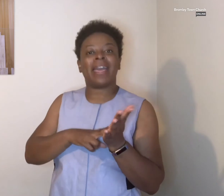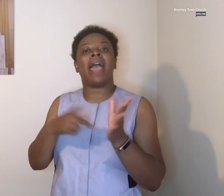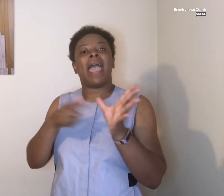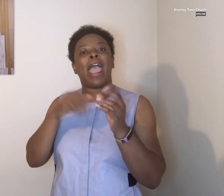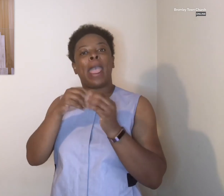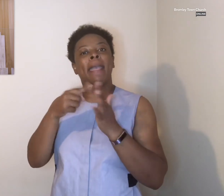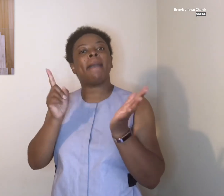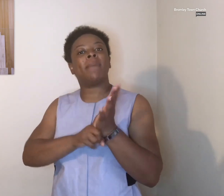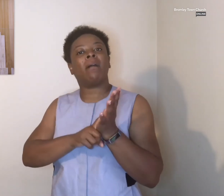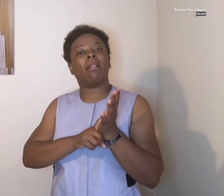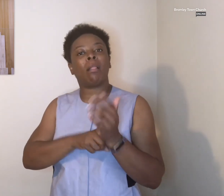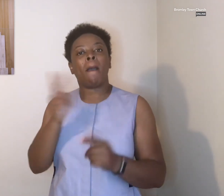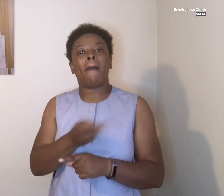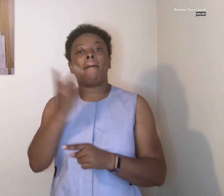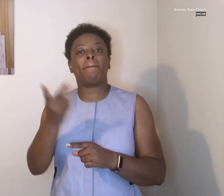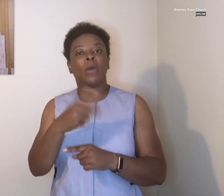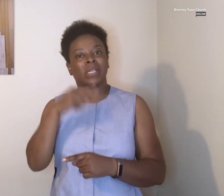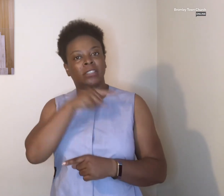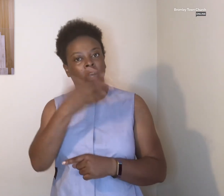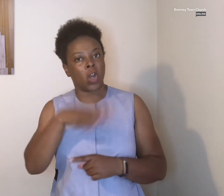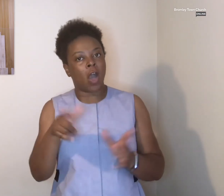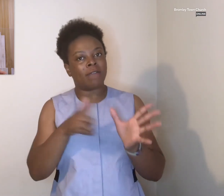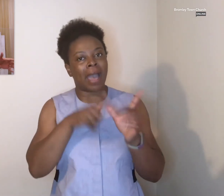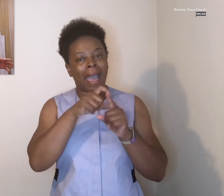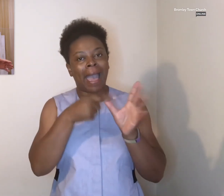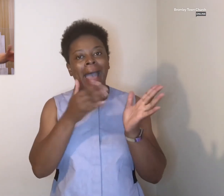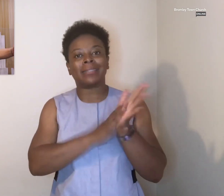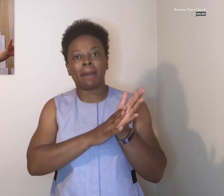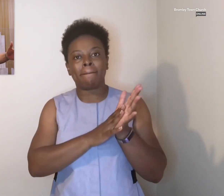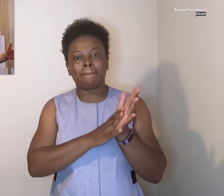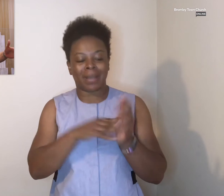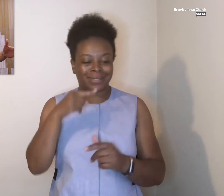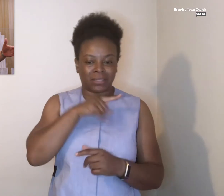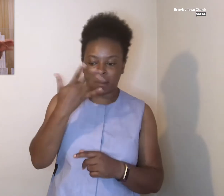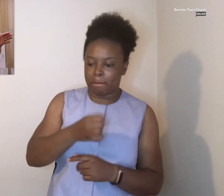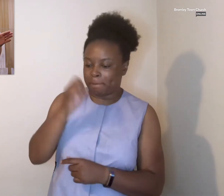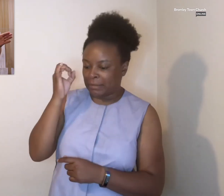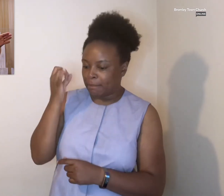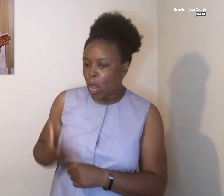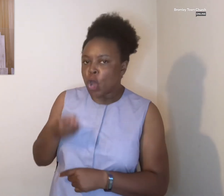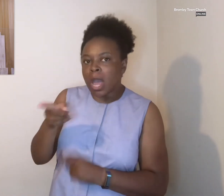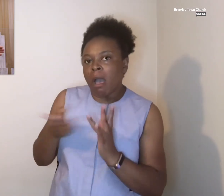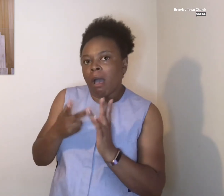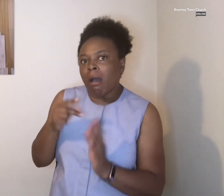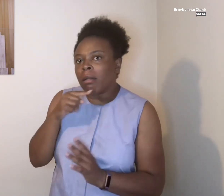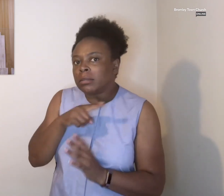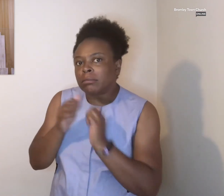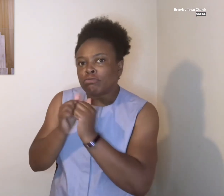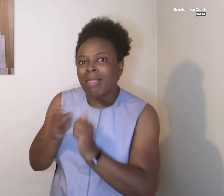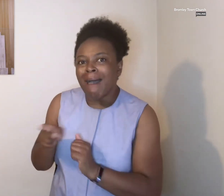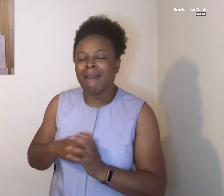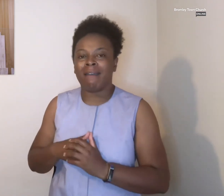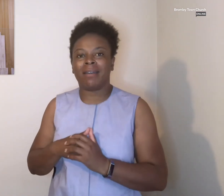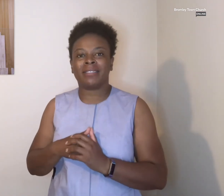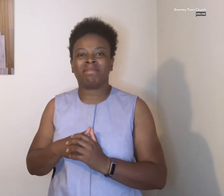how that Cain rises up against his brother and murders him. It seems like sin has just entered the world in chapter 3, and here we are, chapter